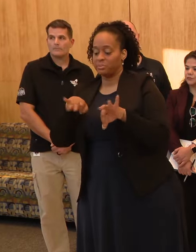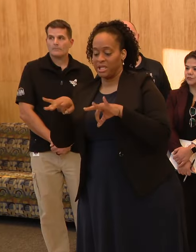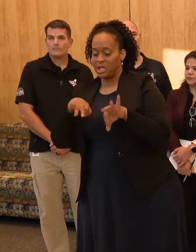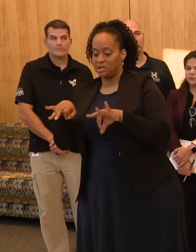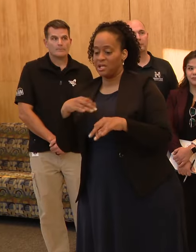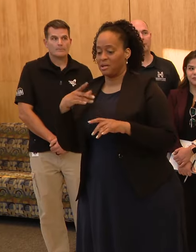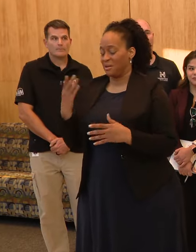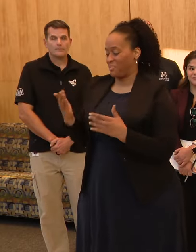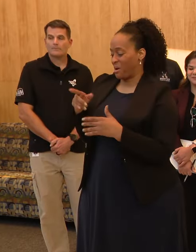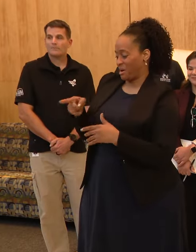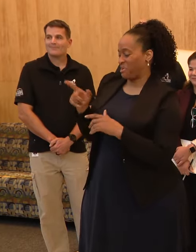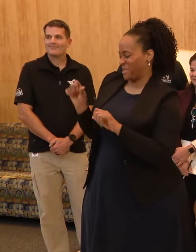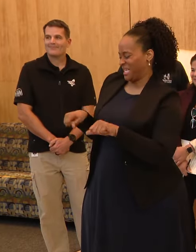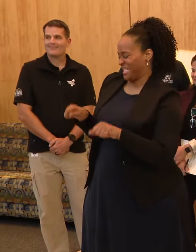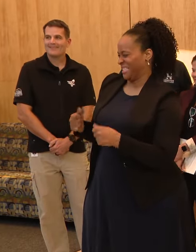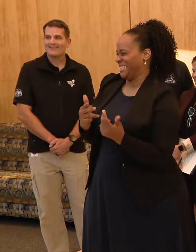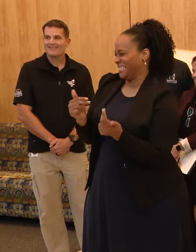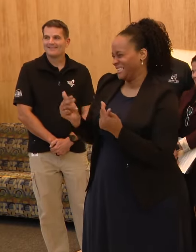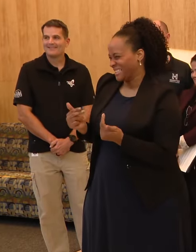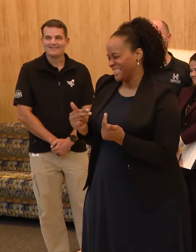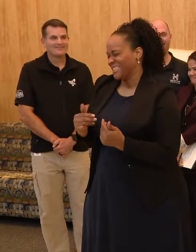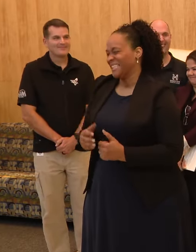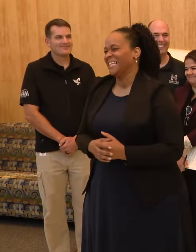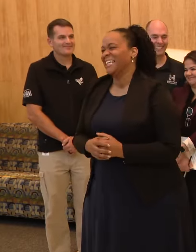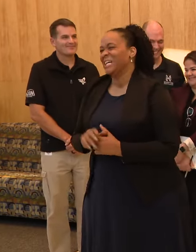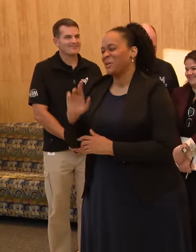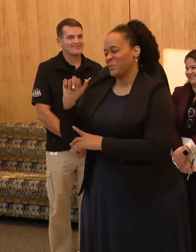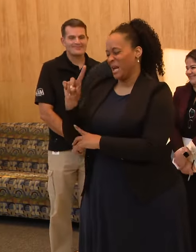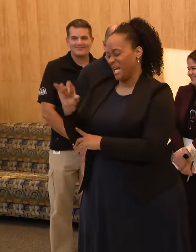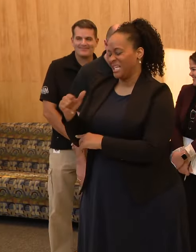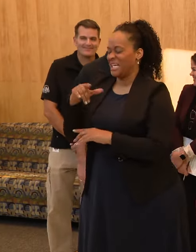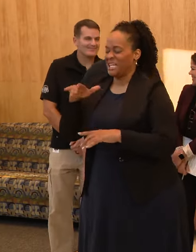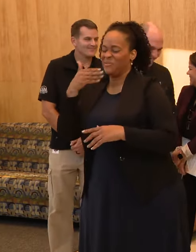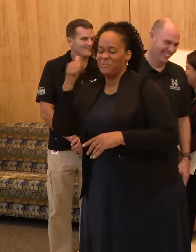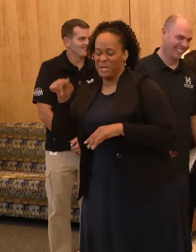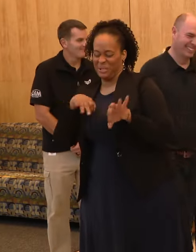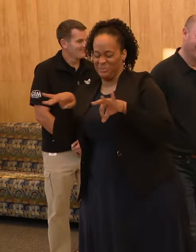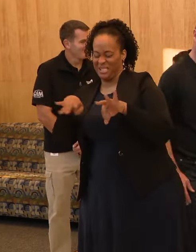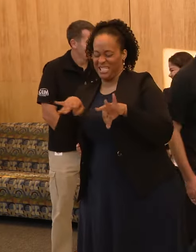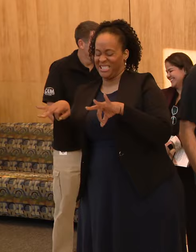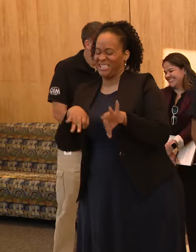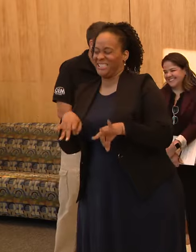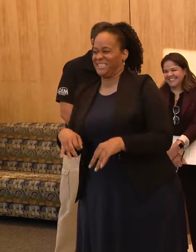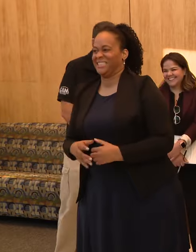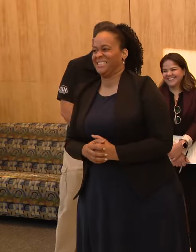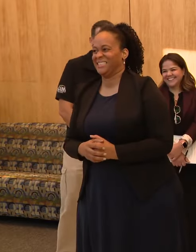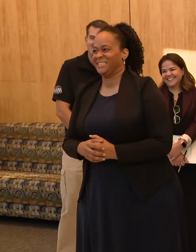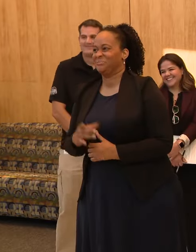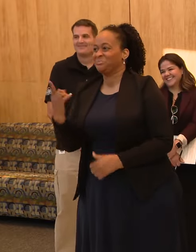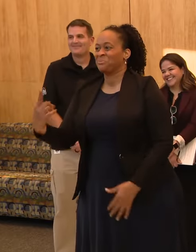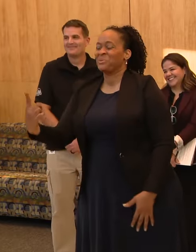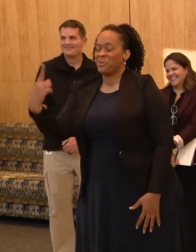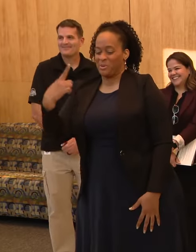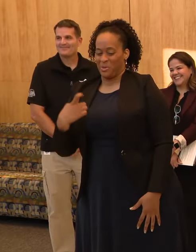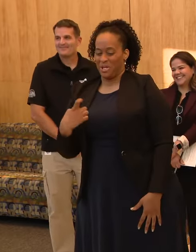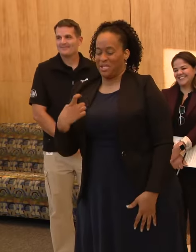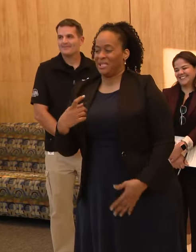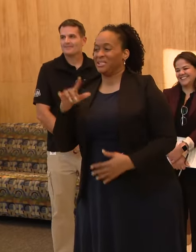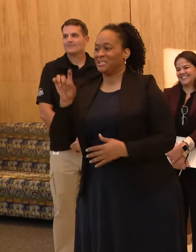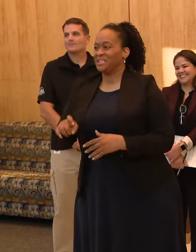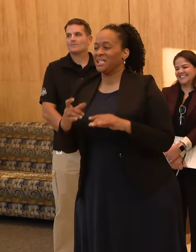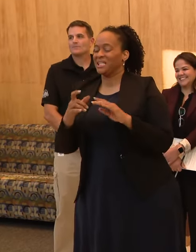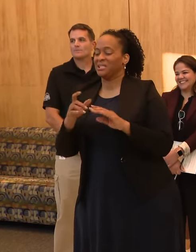but He probably could. at what point, Randy, give a better explanation. at what point